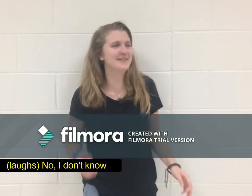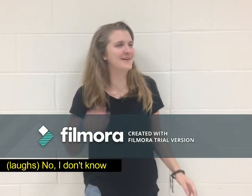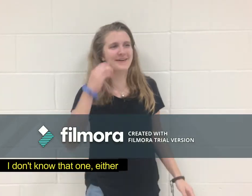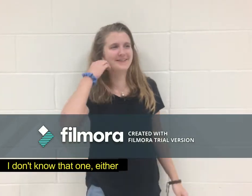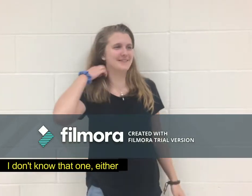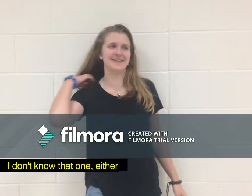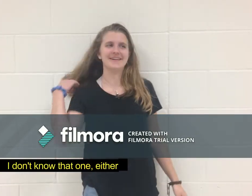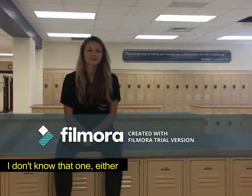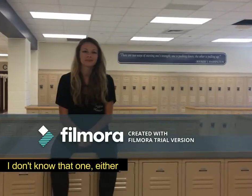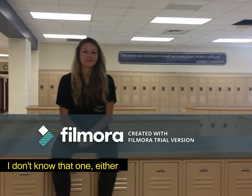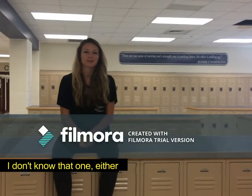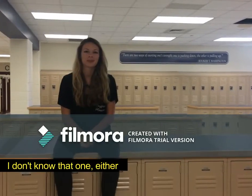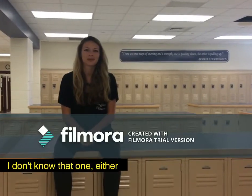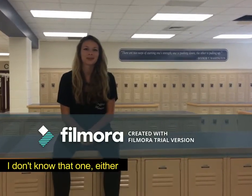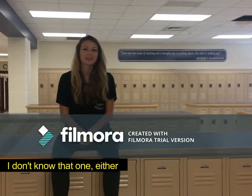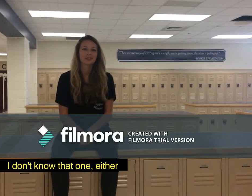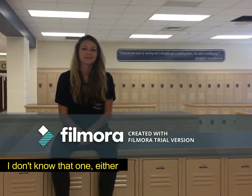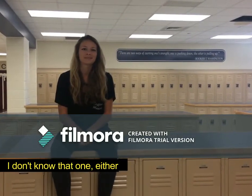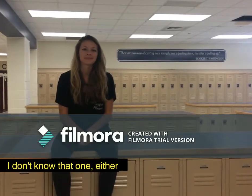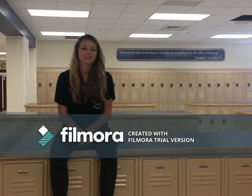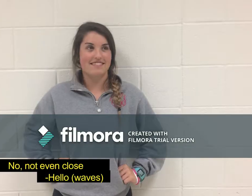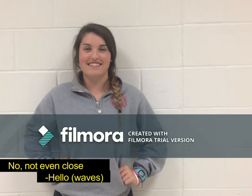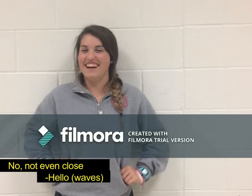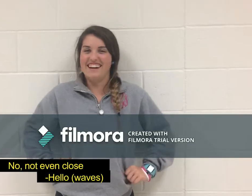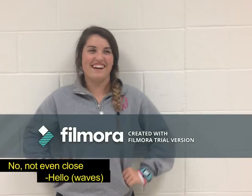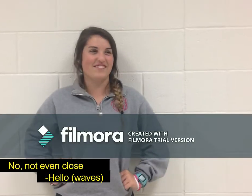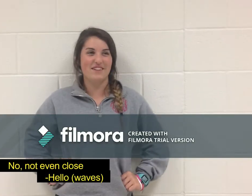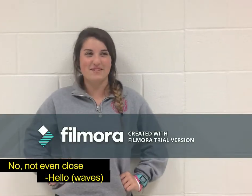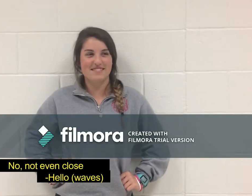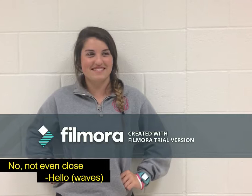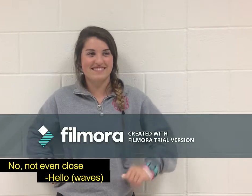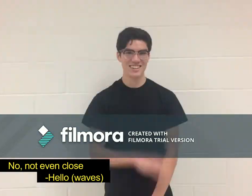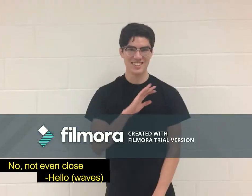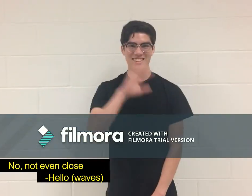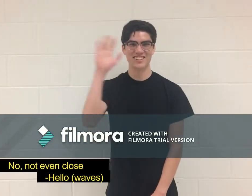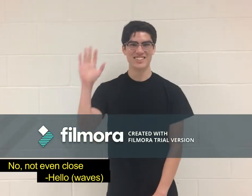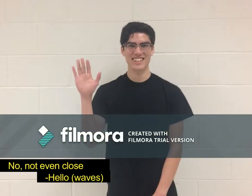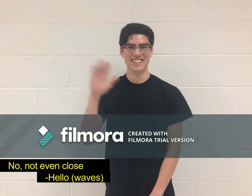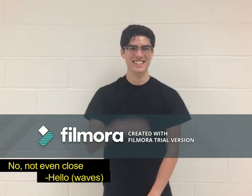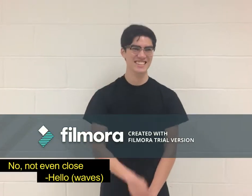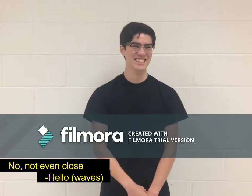No, I don't know. Don't know that one either. No, not even close. Hello.